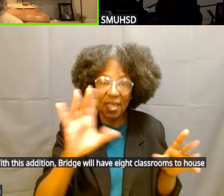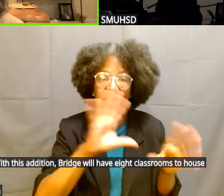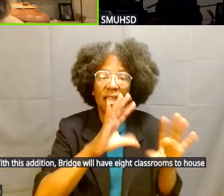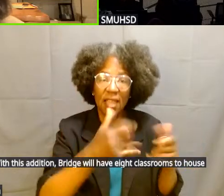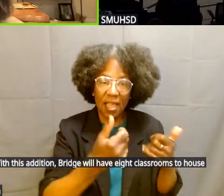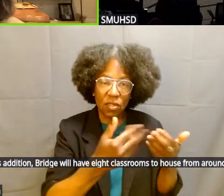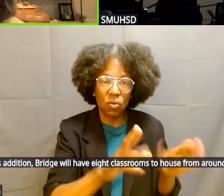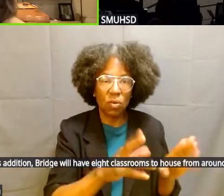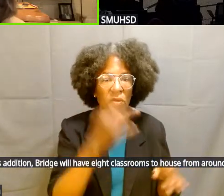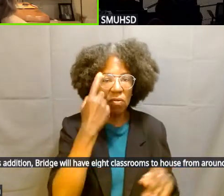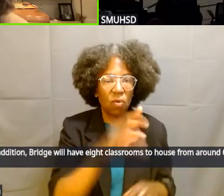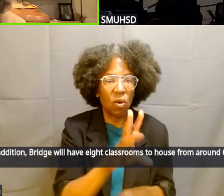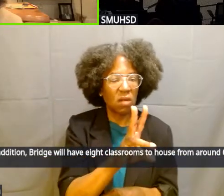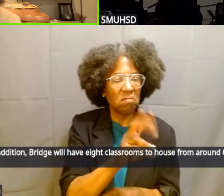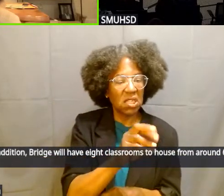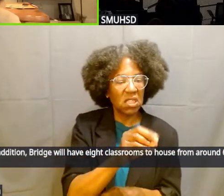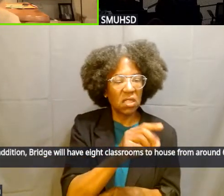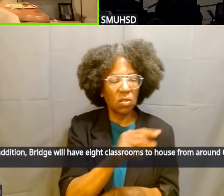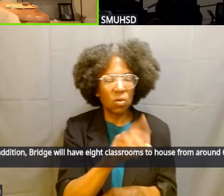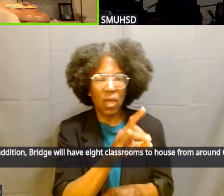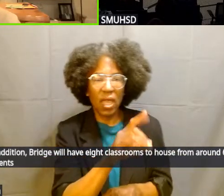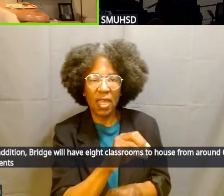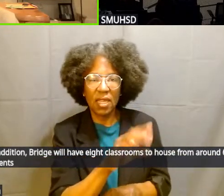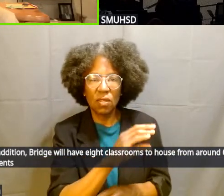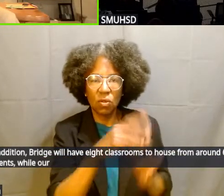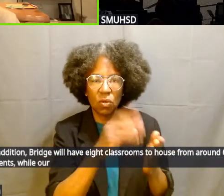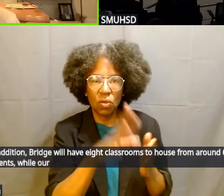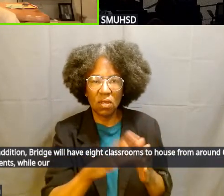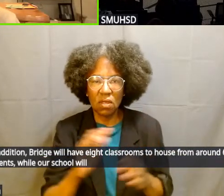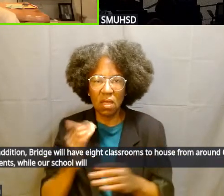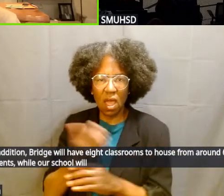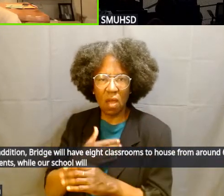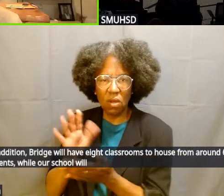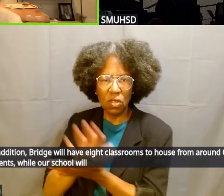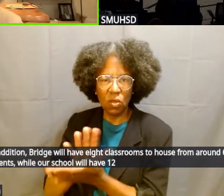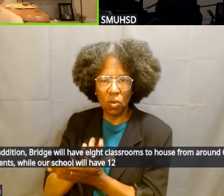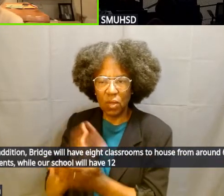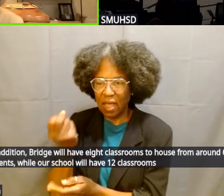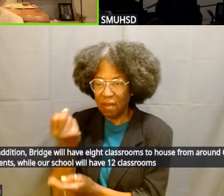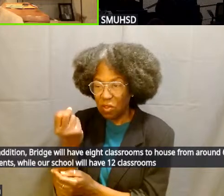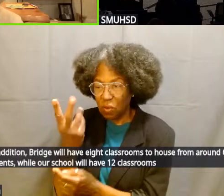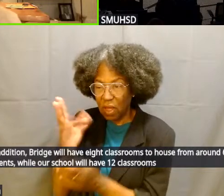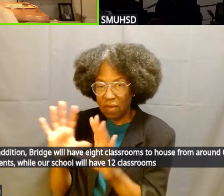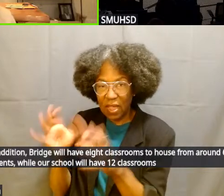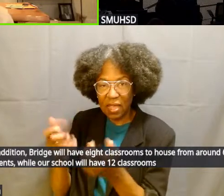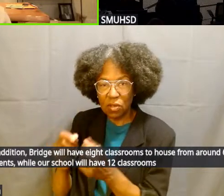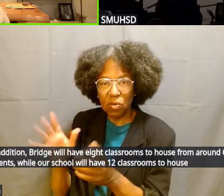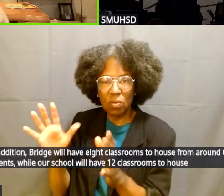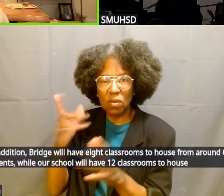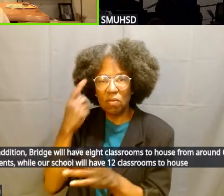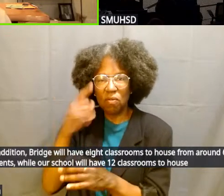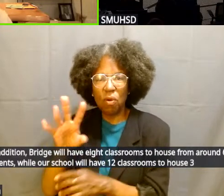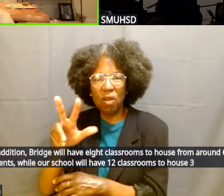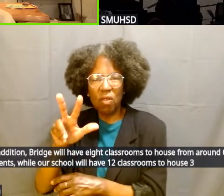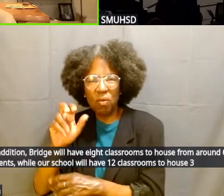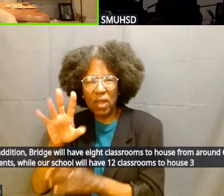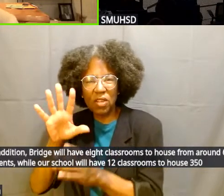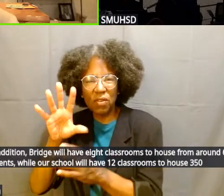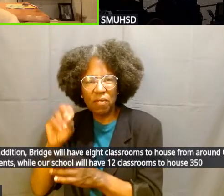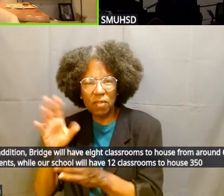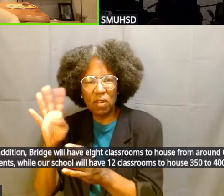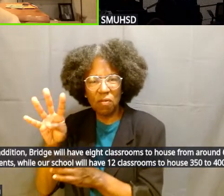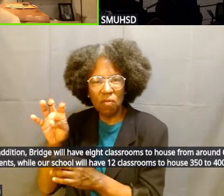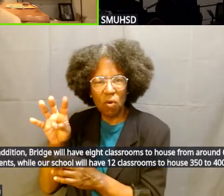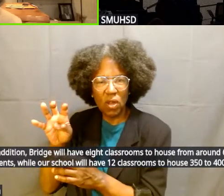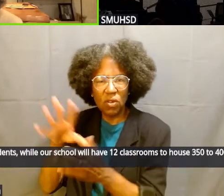60 to 80 students, while our school will have 12 classrooms to house 350 to 400 students in